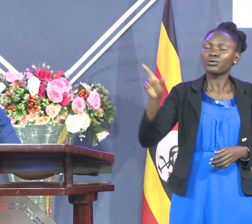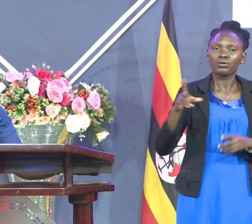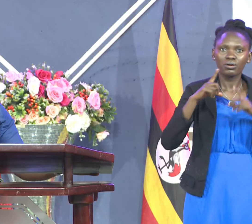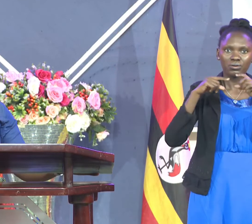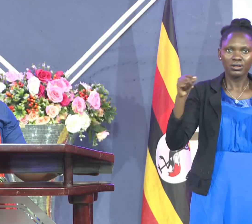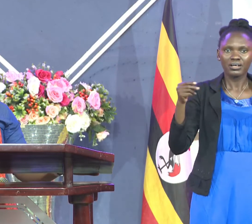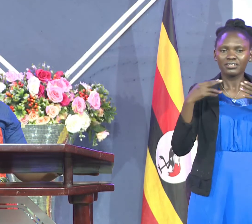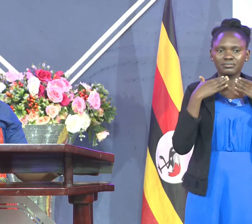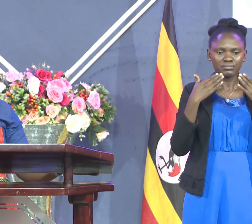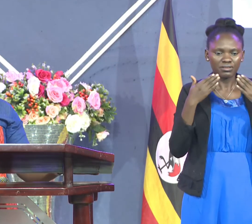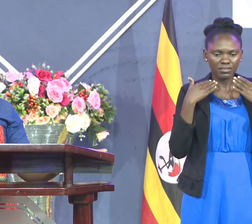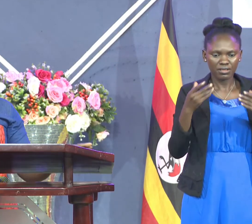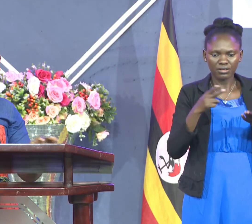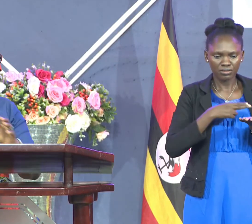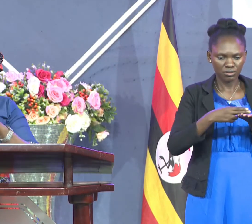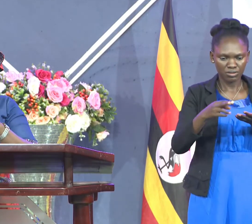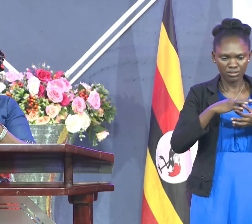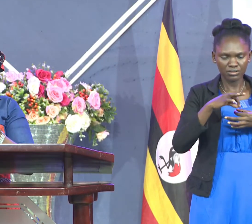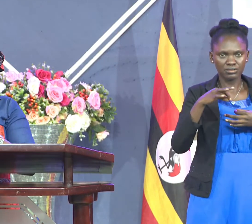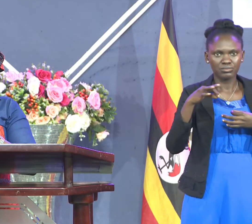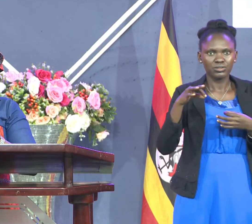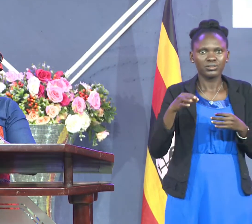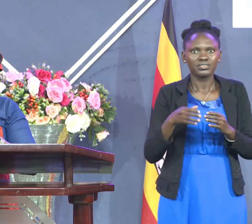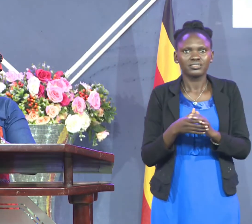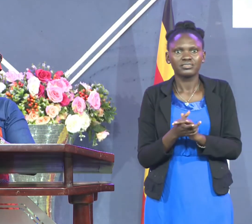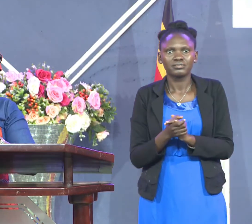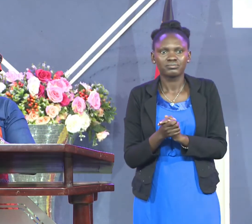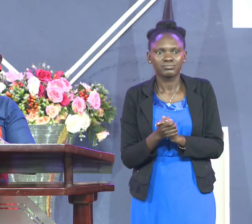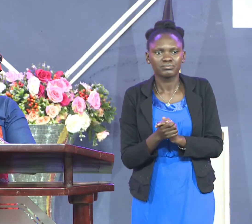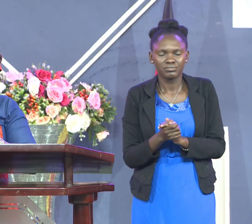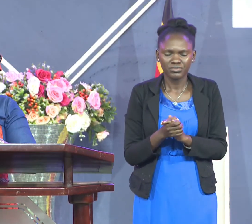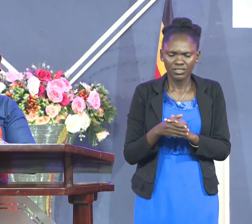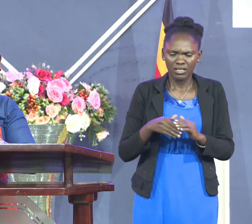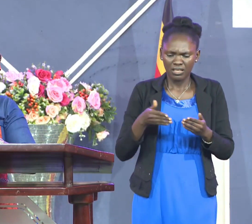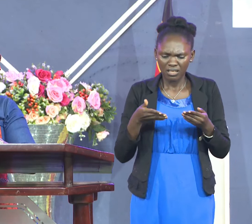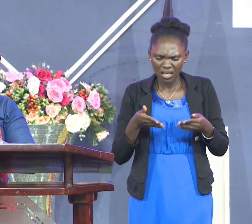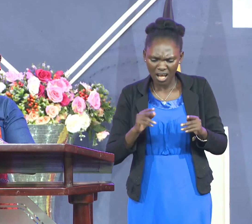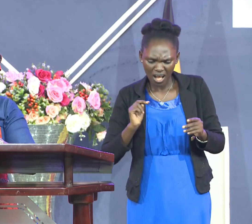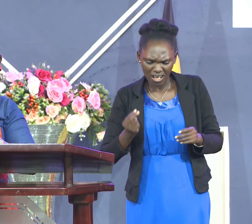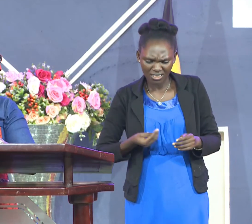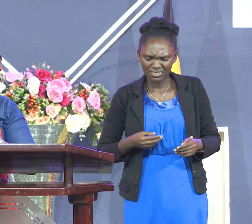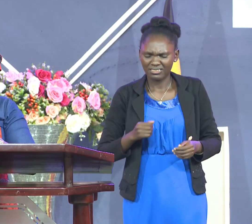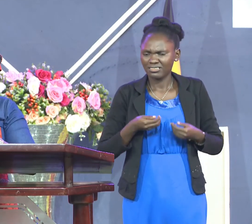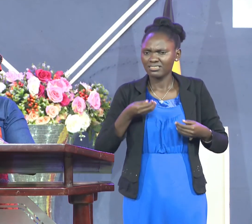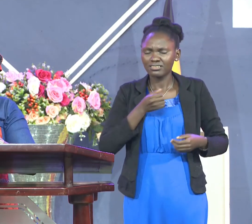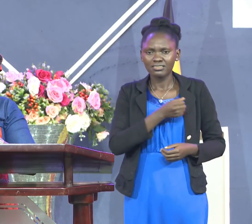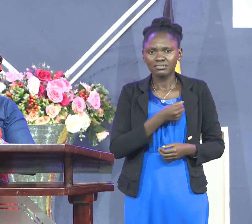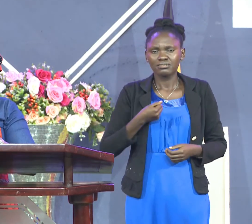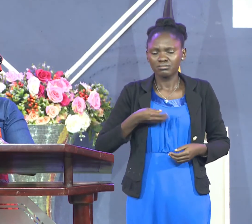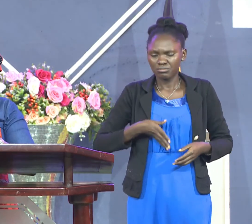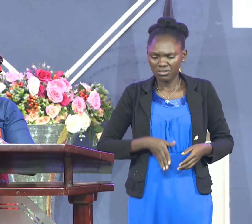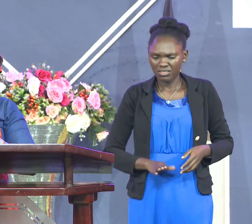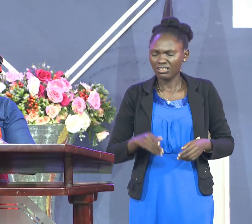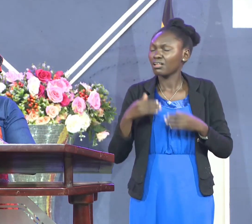omutukuvu mukwano gwaffe. Thank you Holy Spirit. Bamama tukwebaza. As mothers we thank you. Era tukusaba oyongere